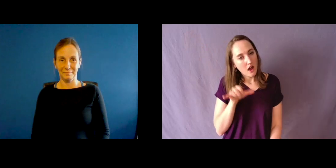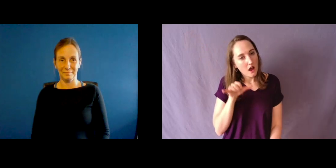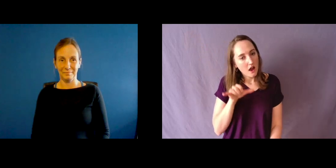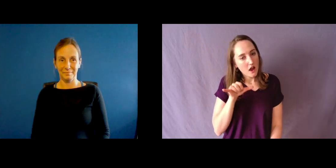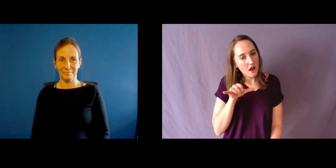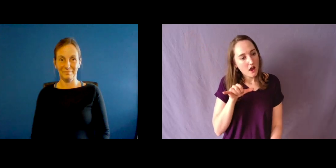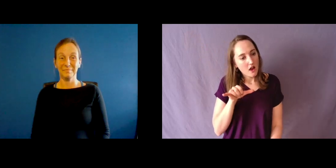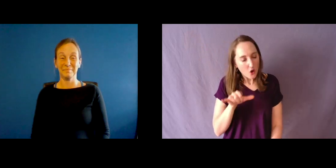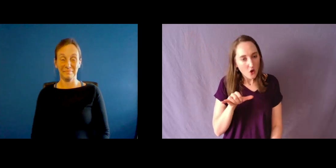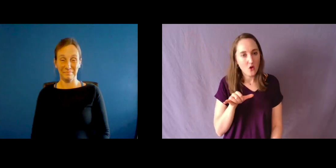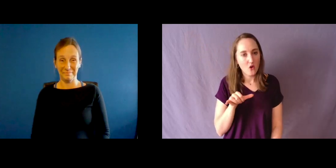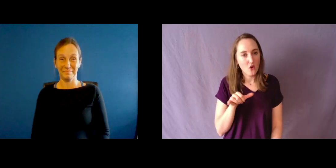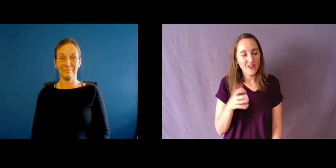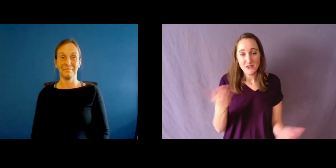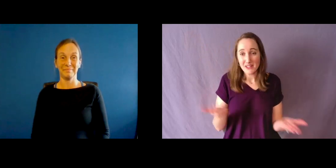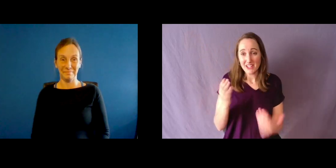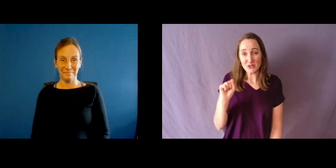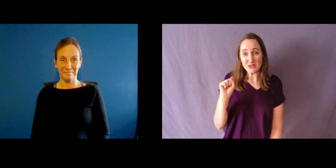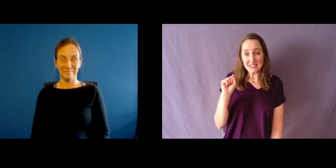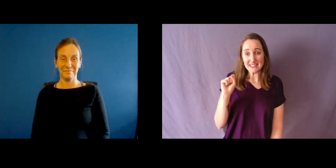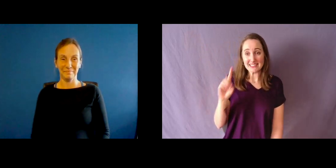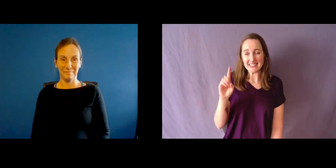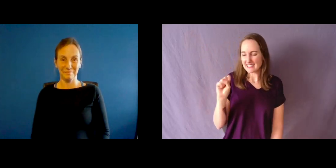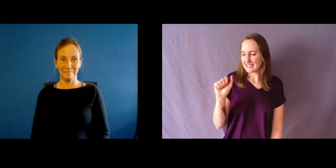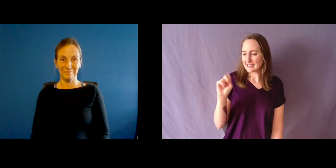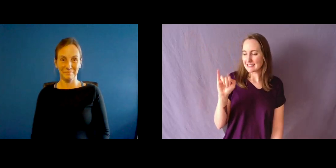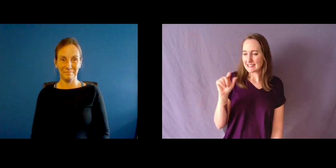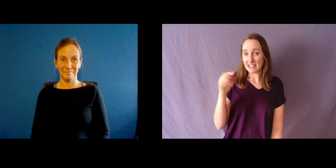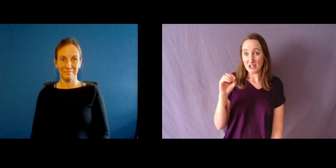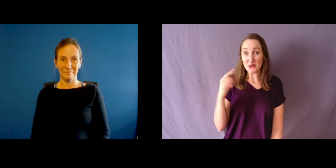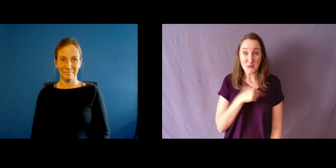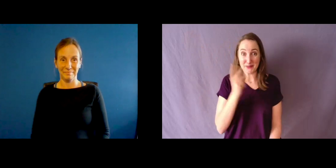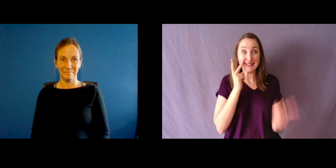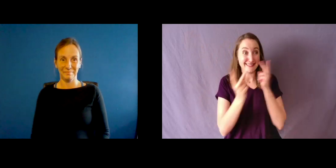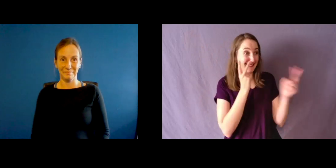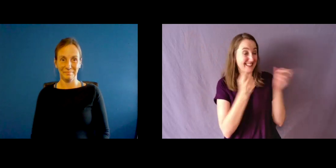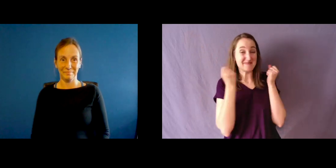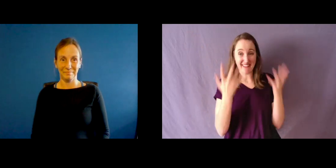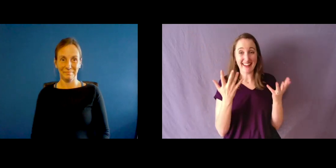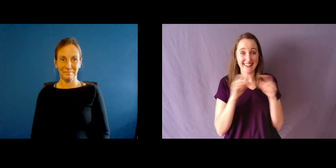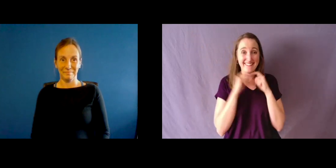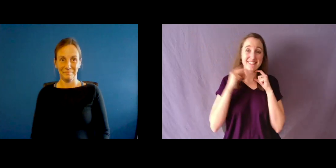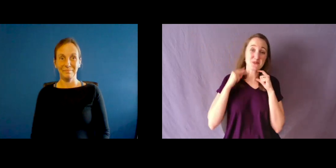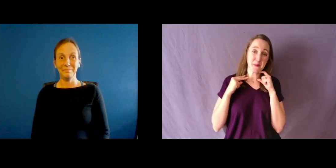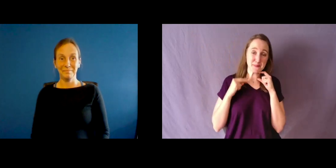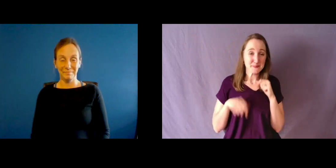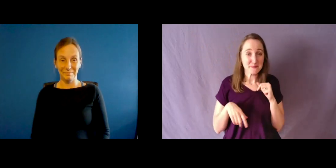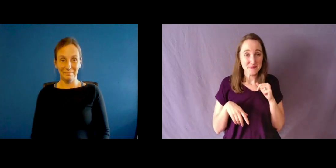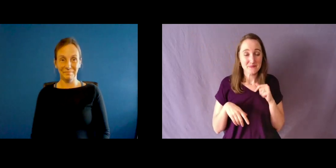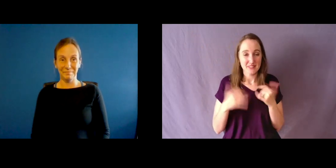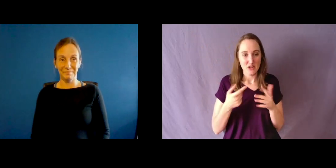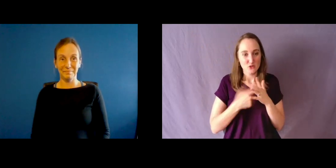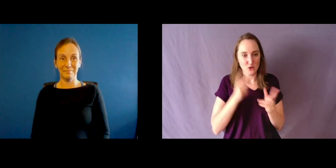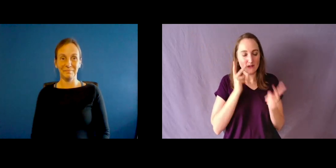oh my gosh. And here in San Diego, we see the white stripes out pretty often, and she actually started to see more and